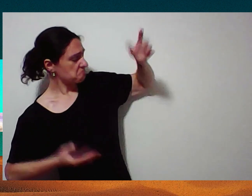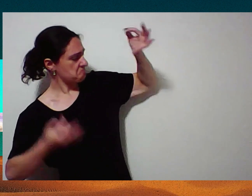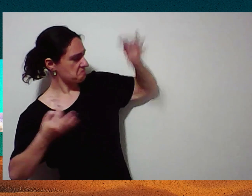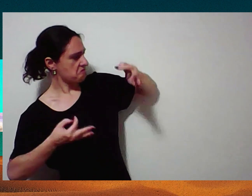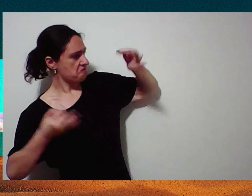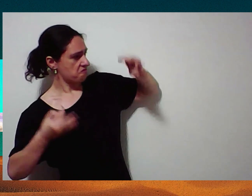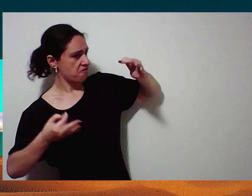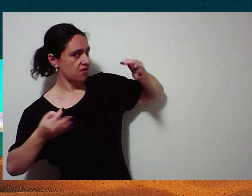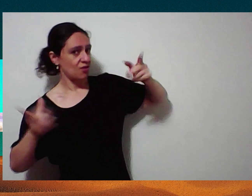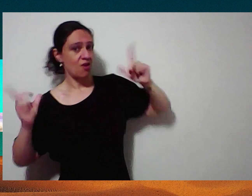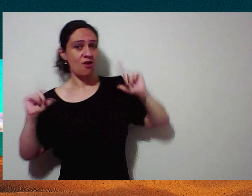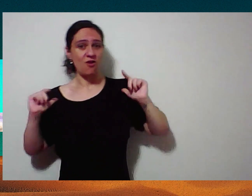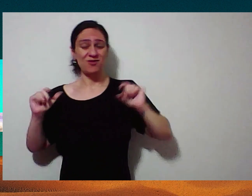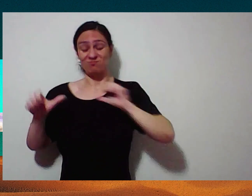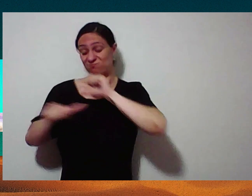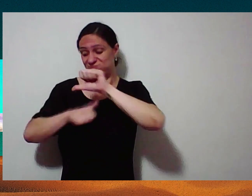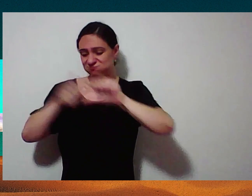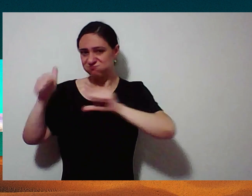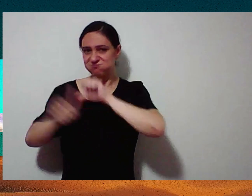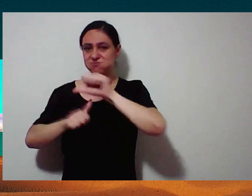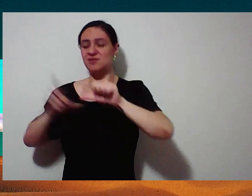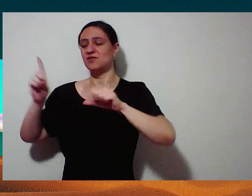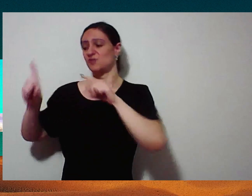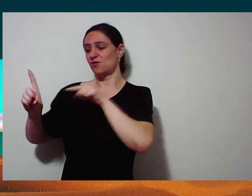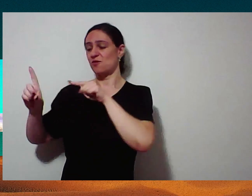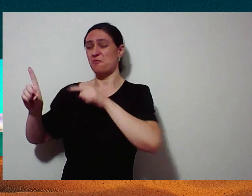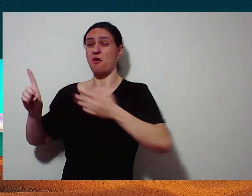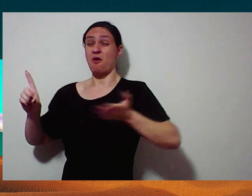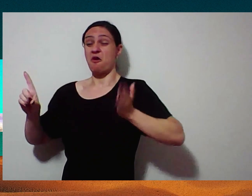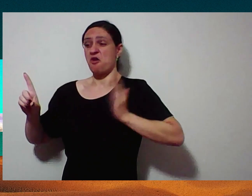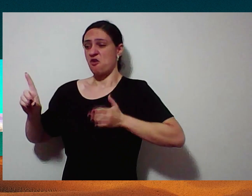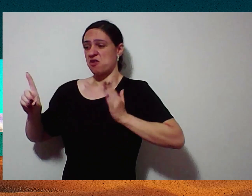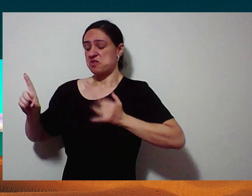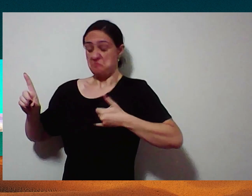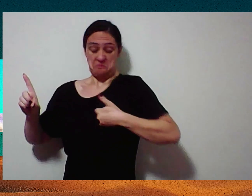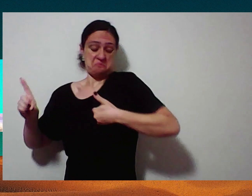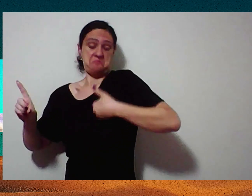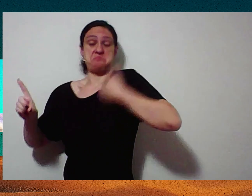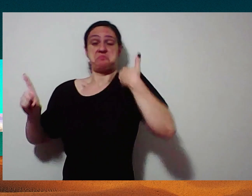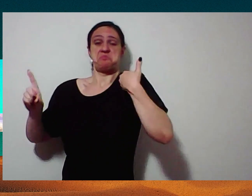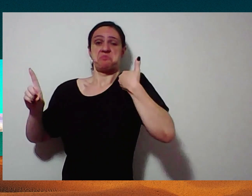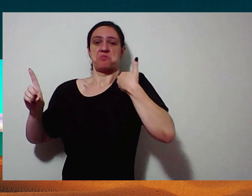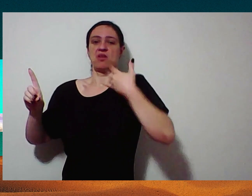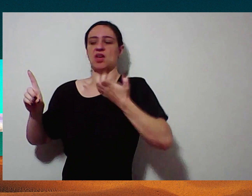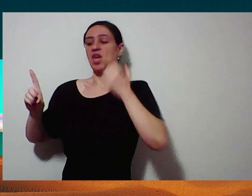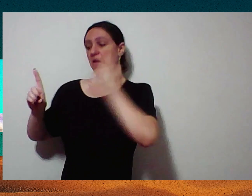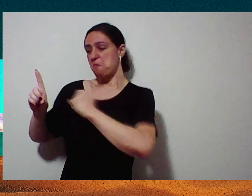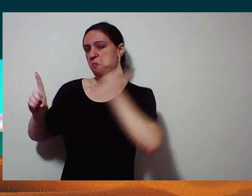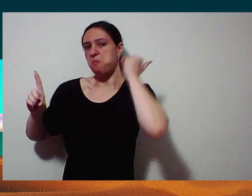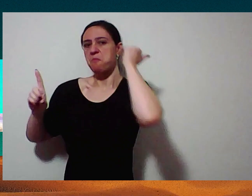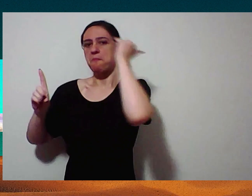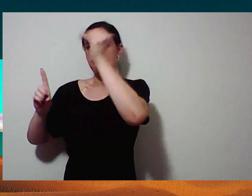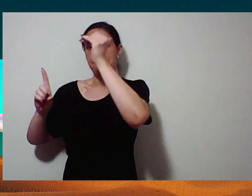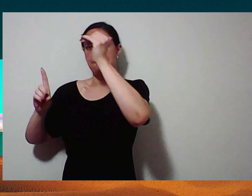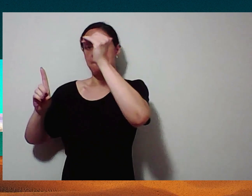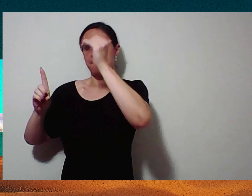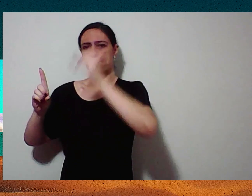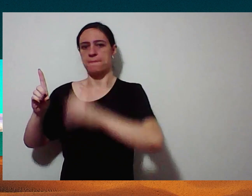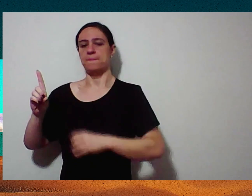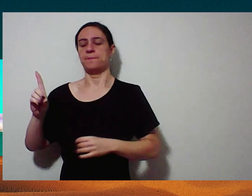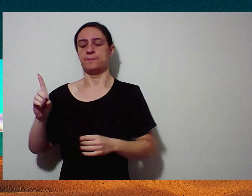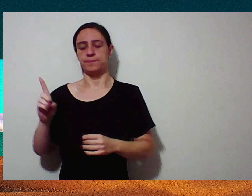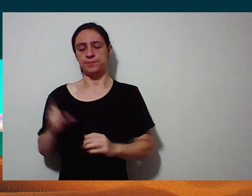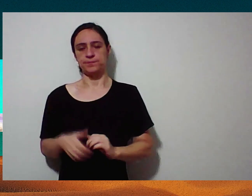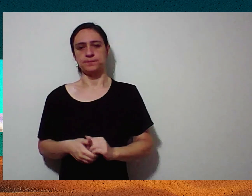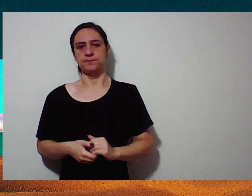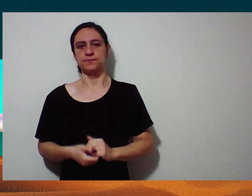dentro do seu coração surgiu essa ambição de querer subir, né, ao céu. The heart of the one who was created in a perfect way,